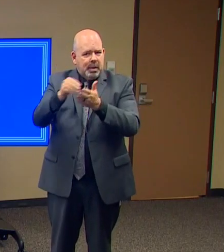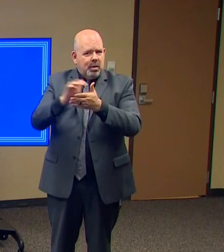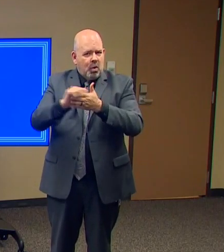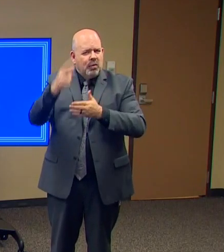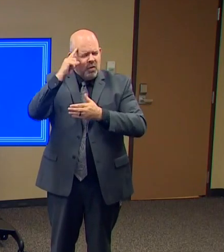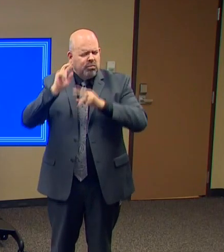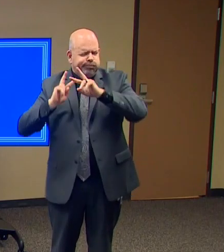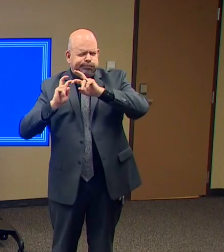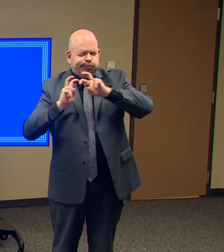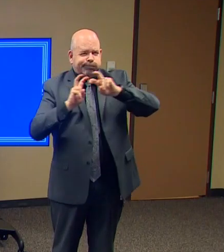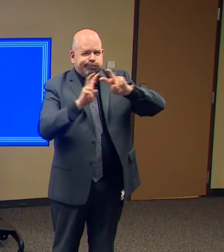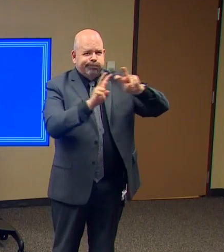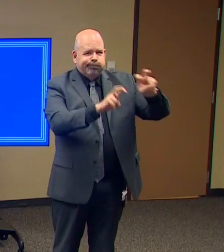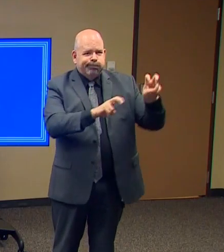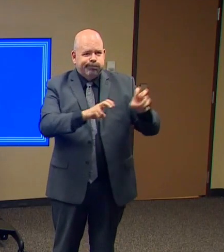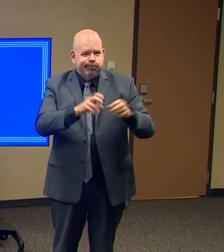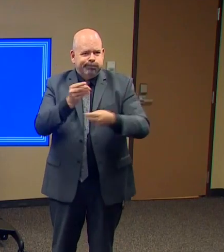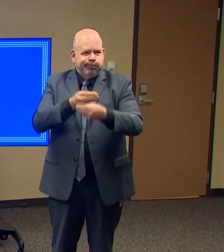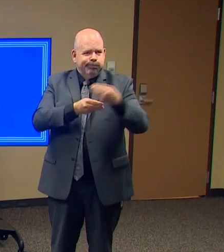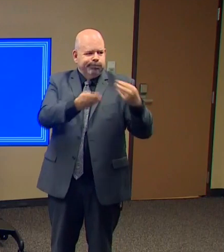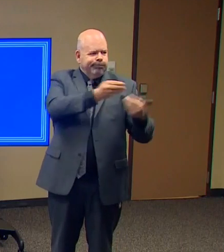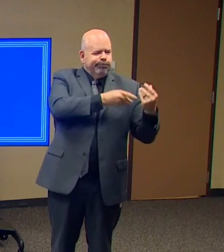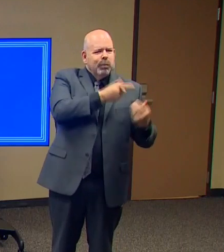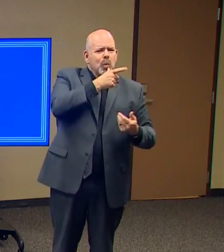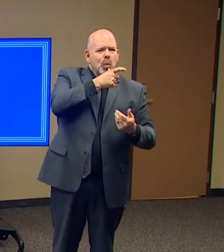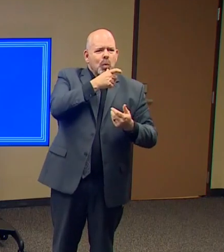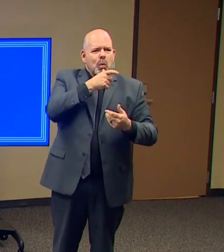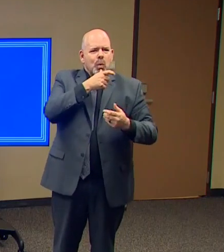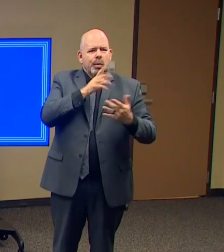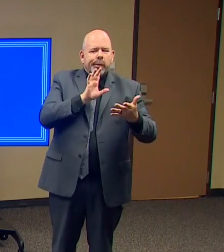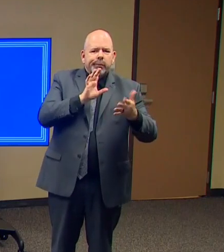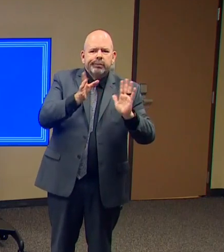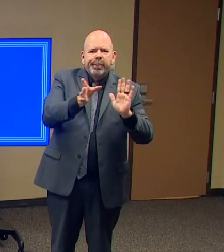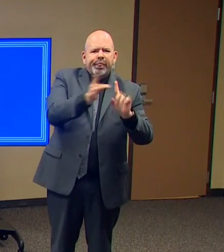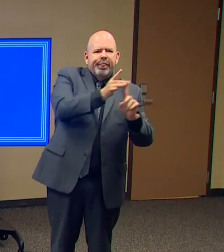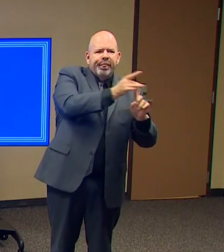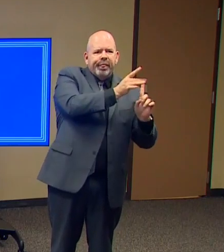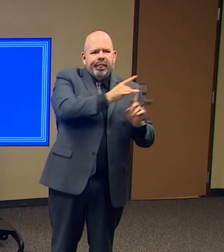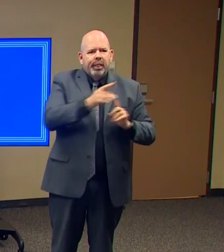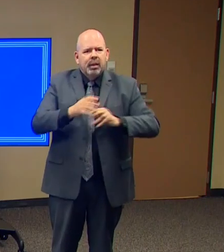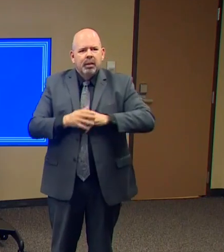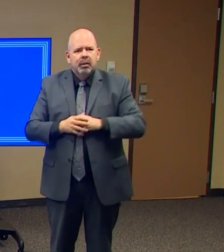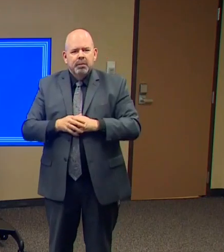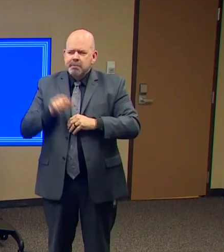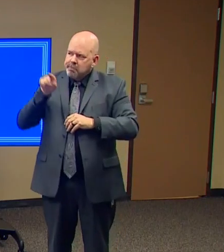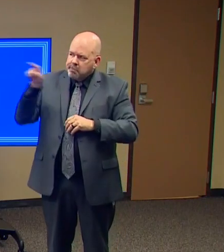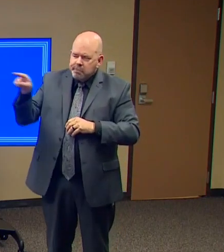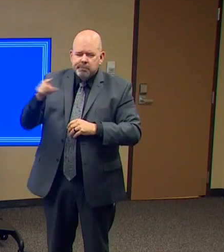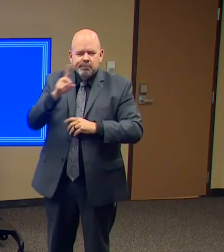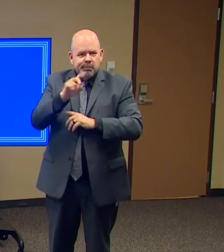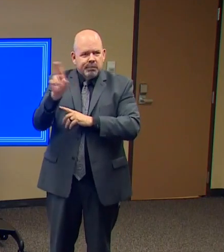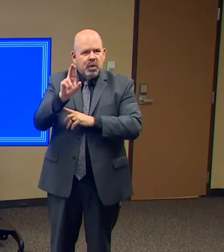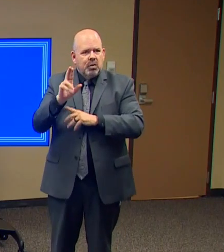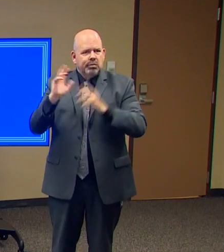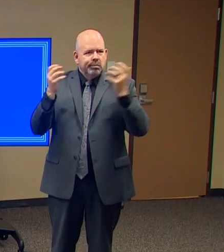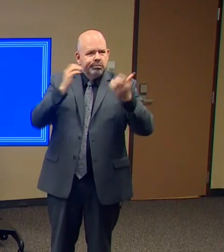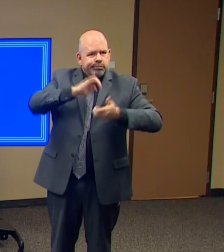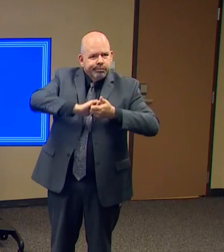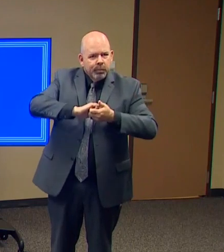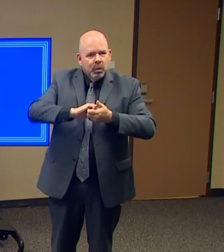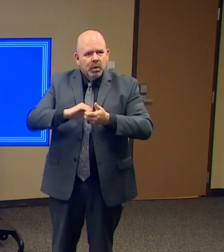with Parkland Hospital and others to hire an additional 260 staff for this effort.